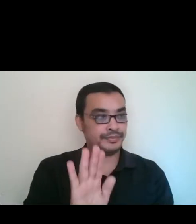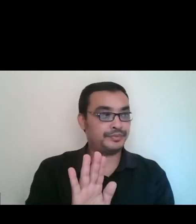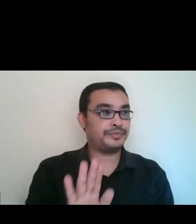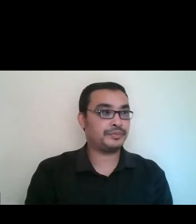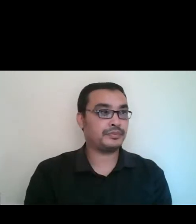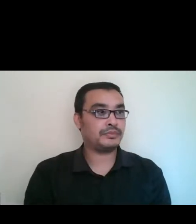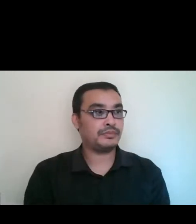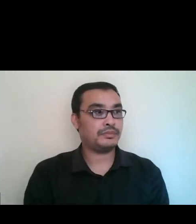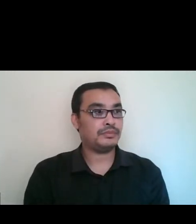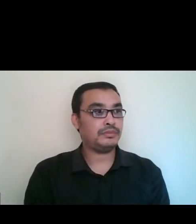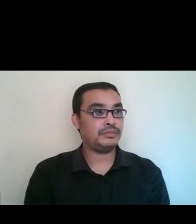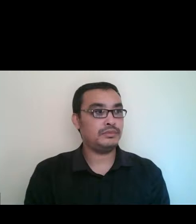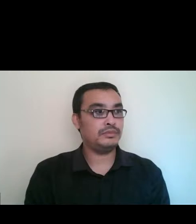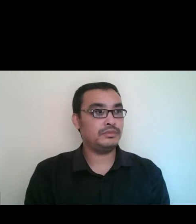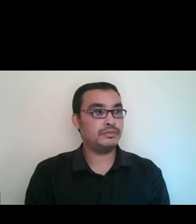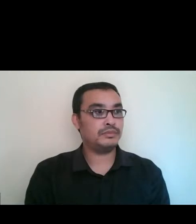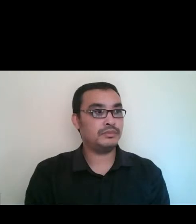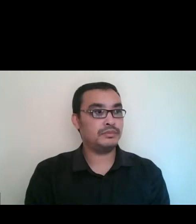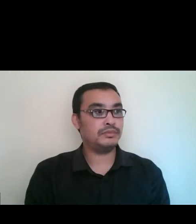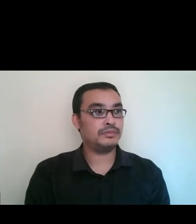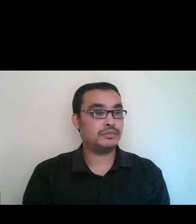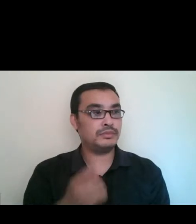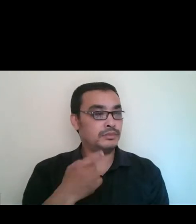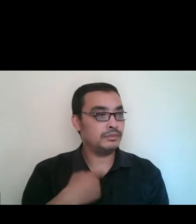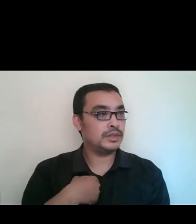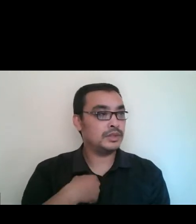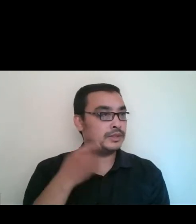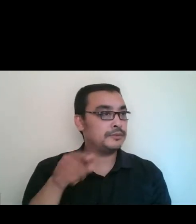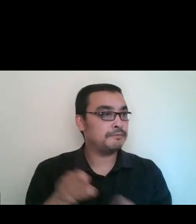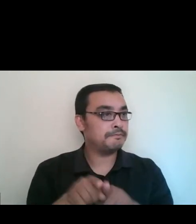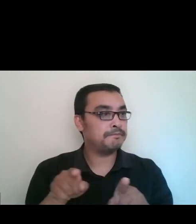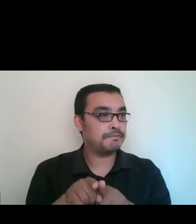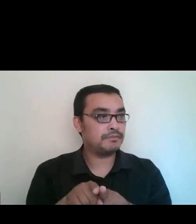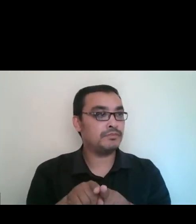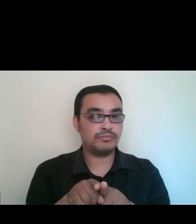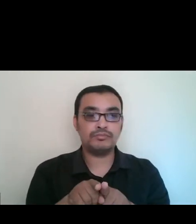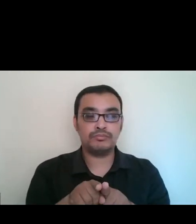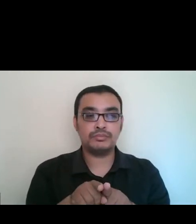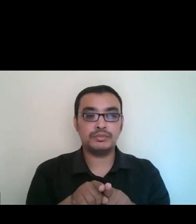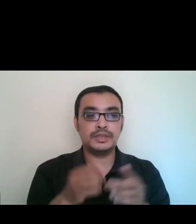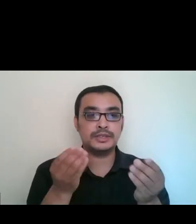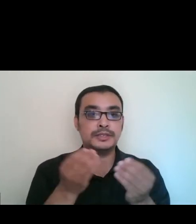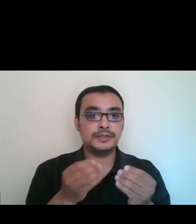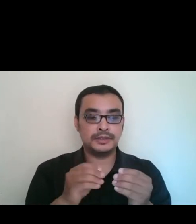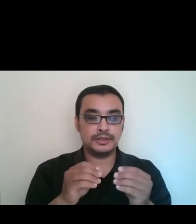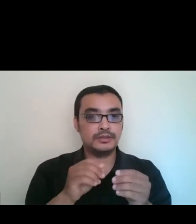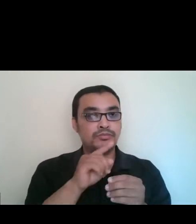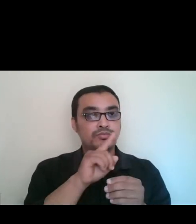read it through. And I would then maybe somehow answer